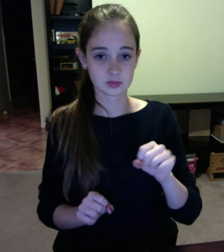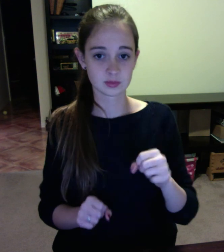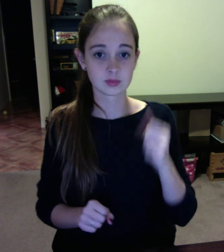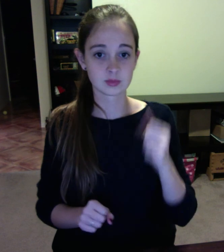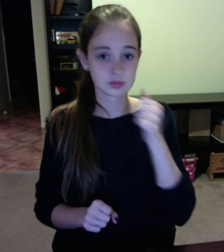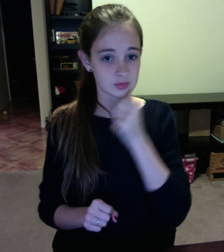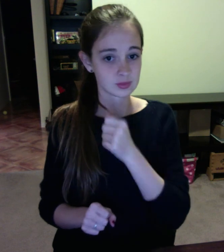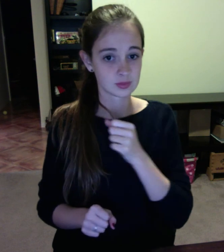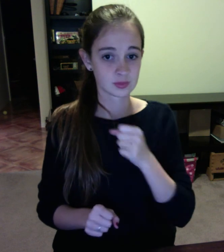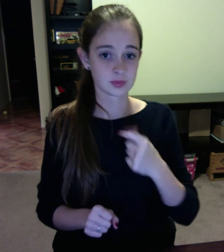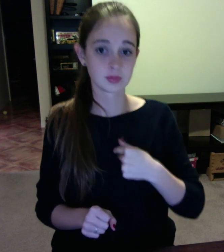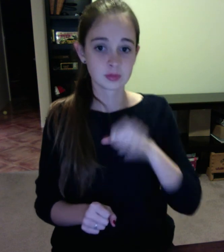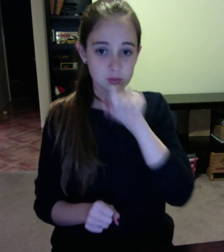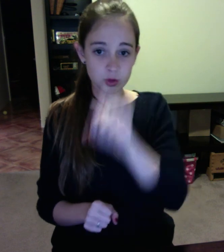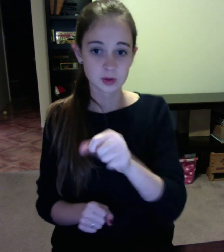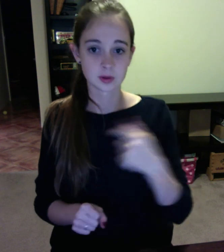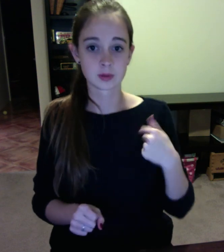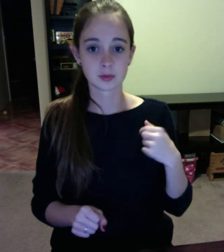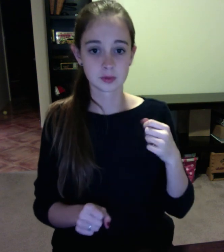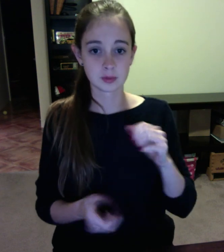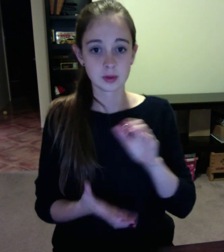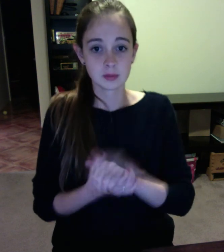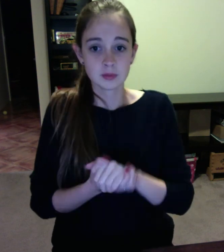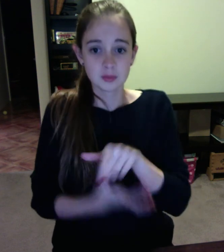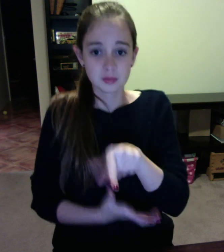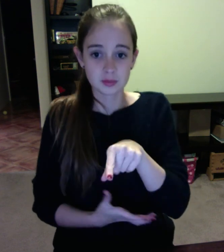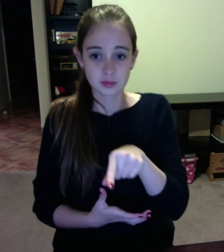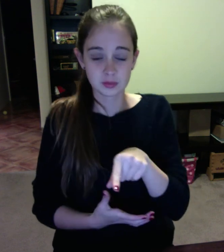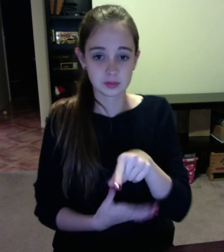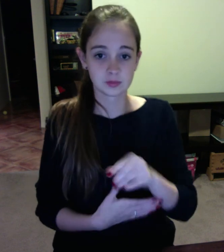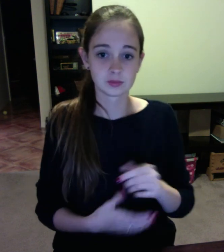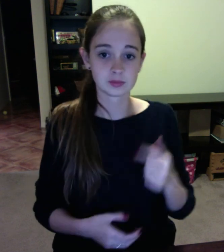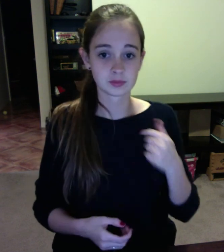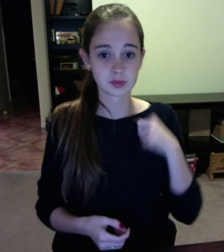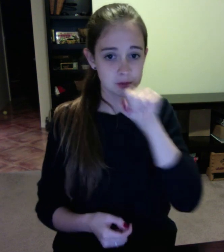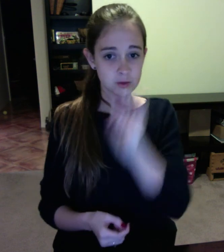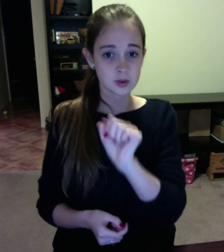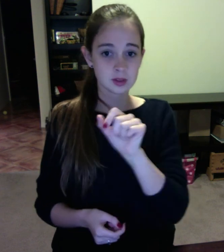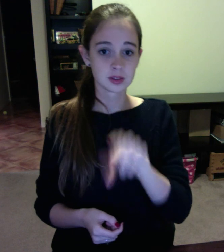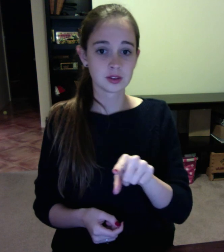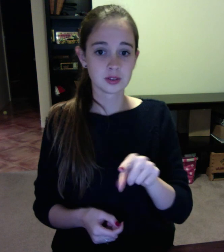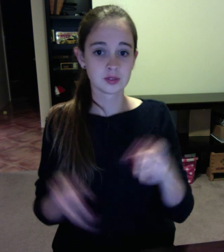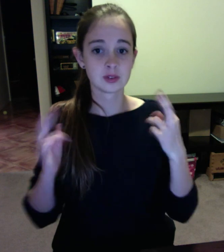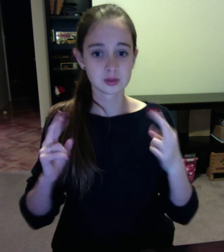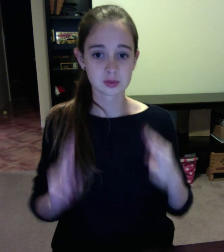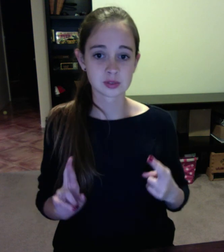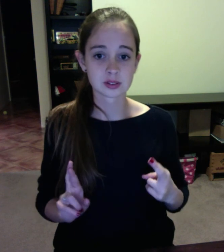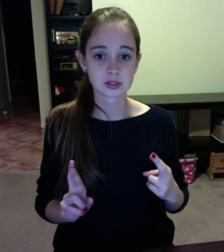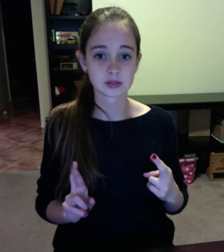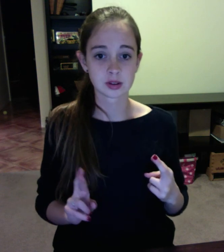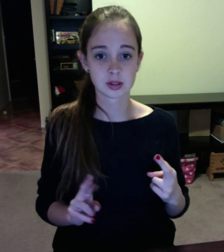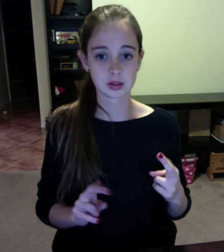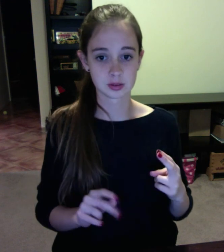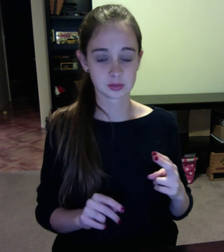and you are the girl I'm going to marry. Cinderella replied, I loved you the moment I met you. Cinderella and